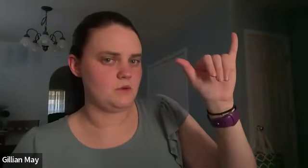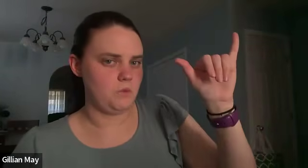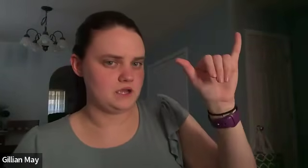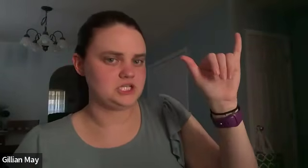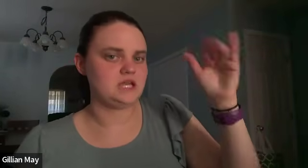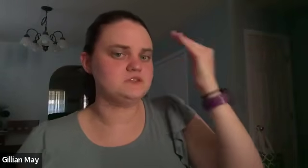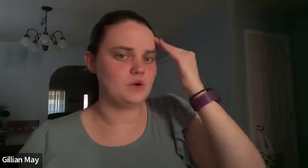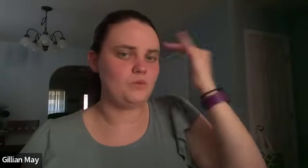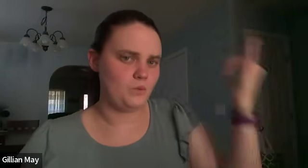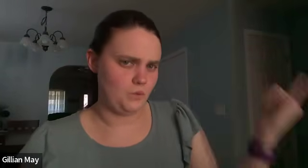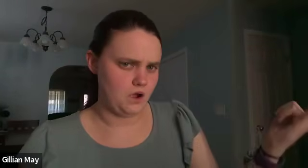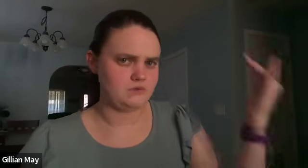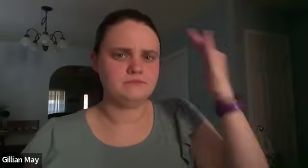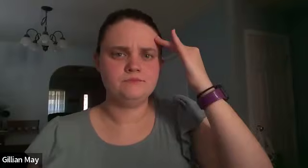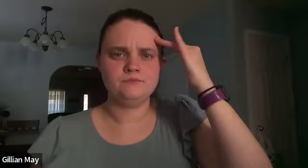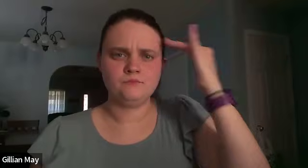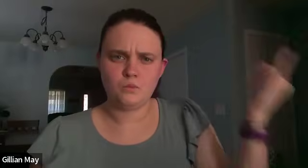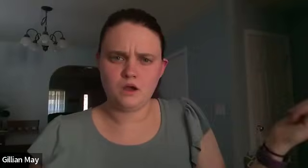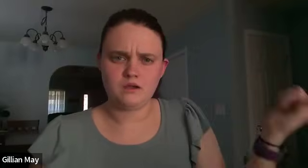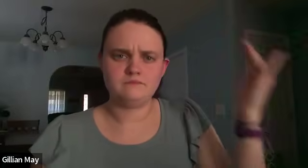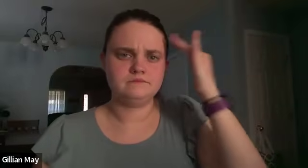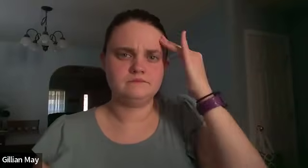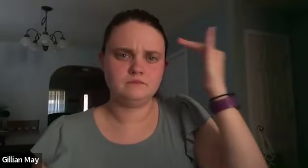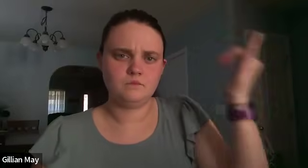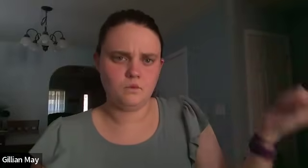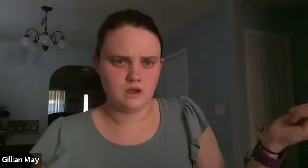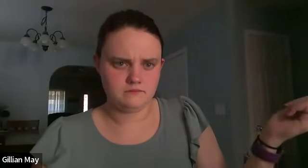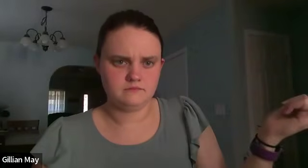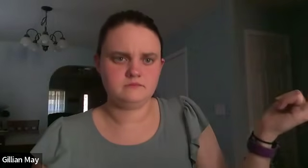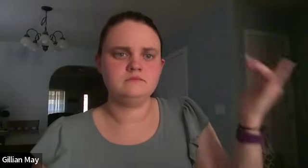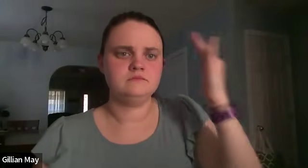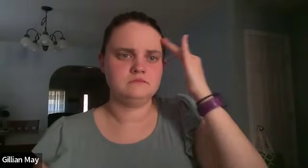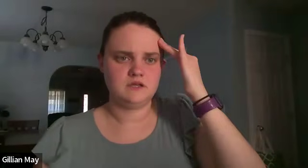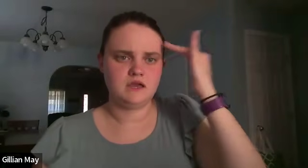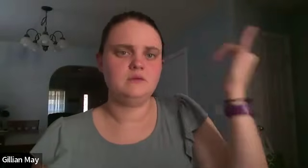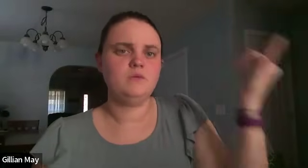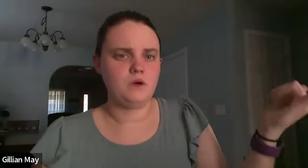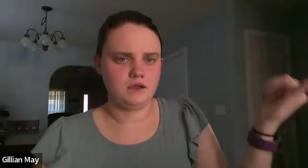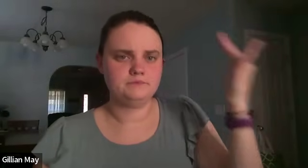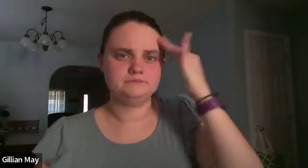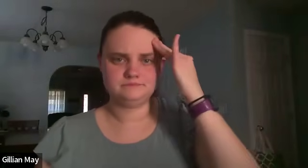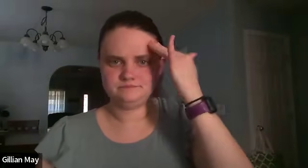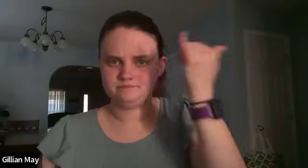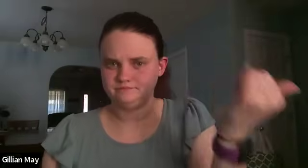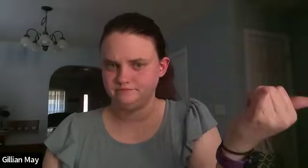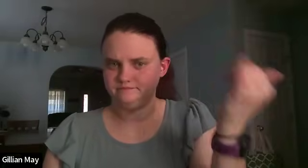remember the Y shape, so Y. Y. Y. Okay, Y.